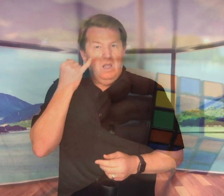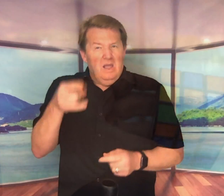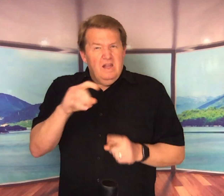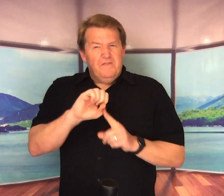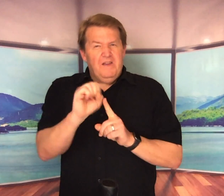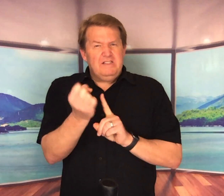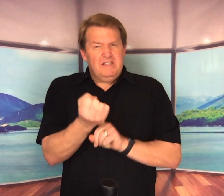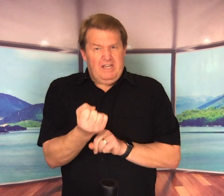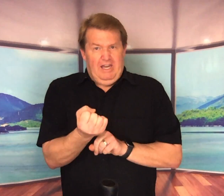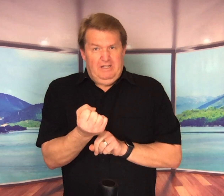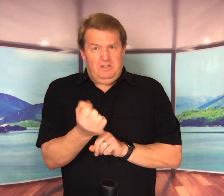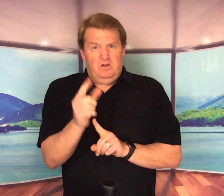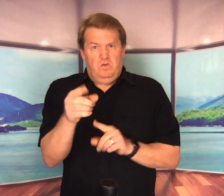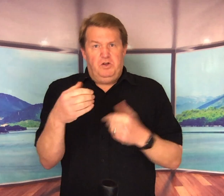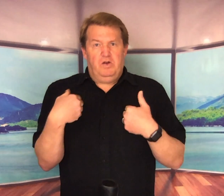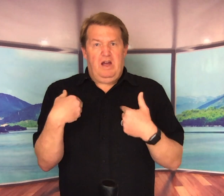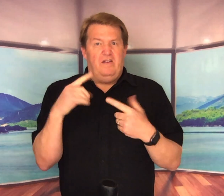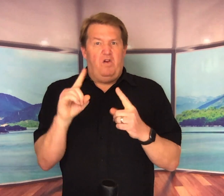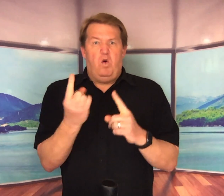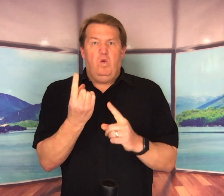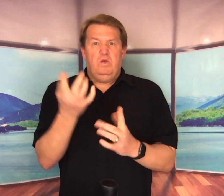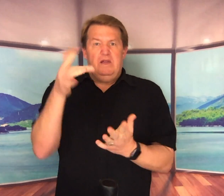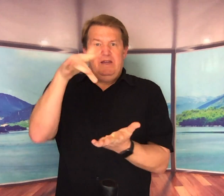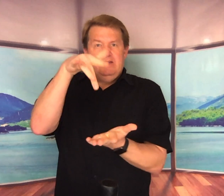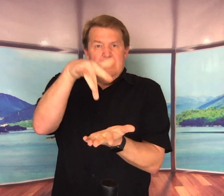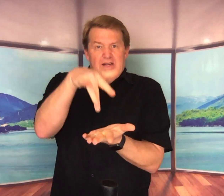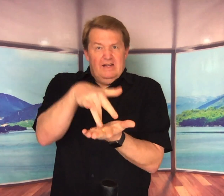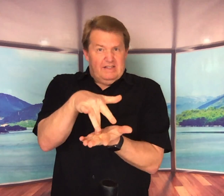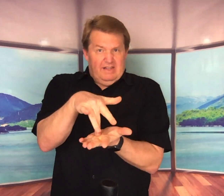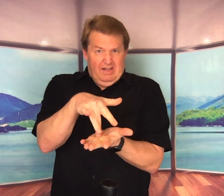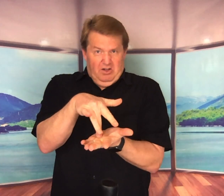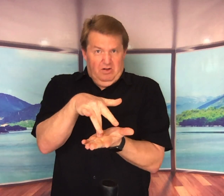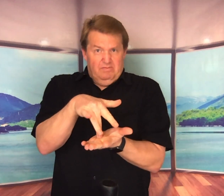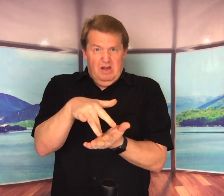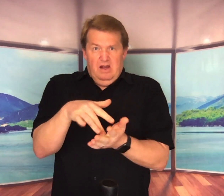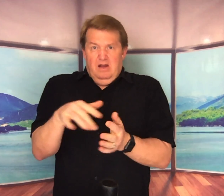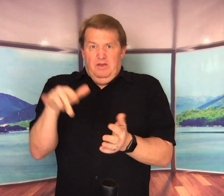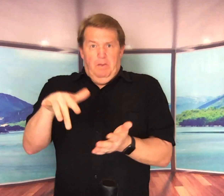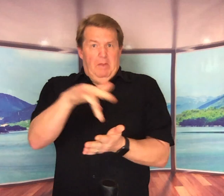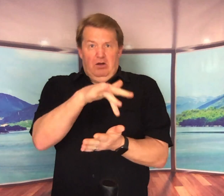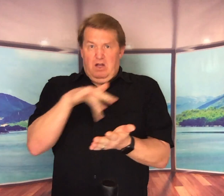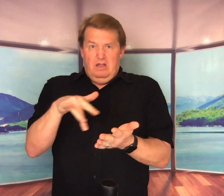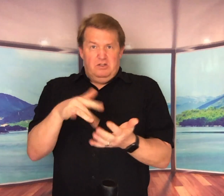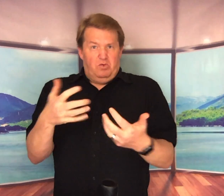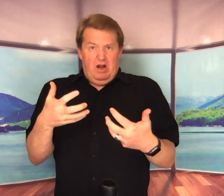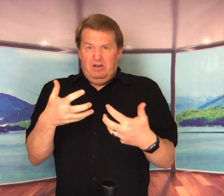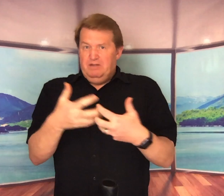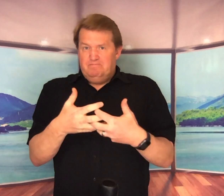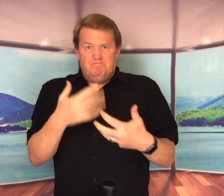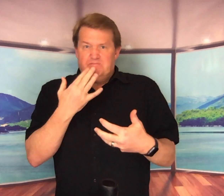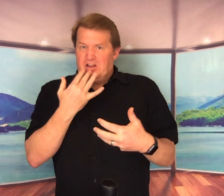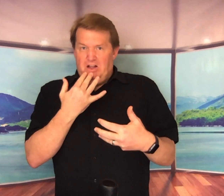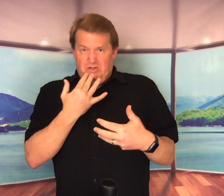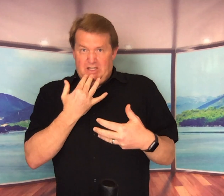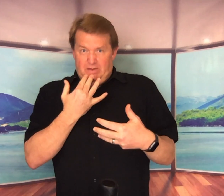If that's the case, where you have only a center, the middle colors around it, the color doesn't